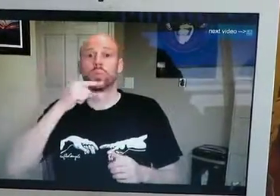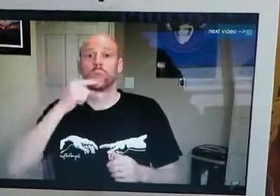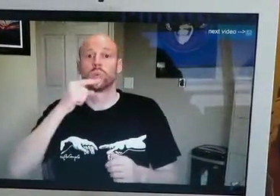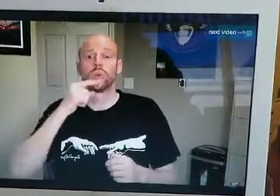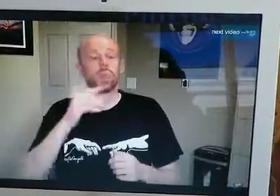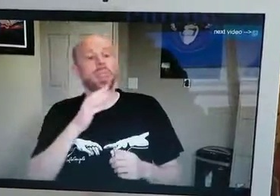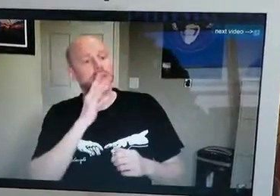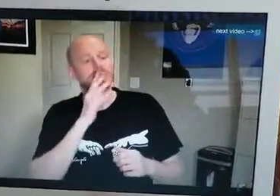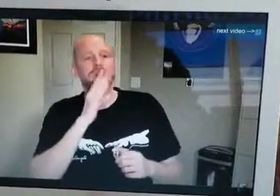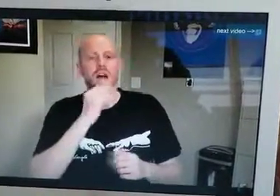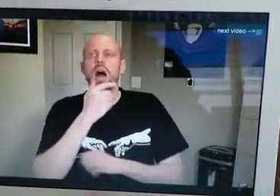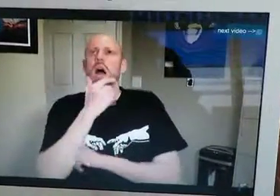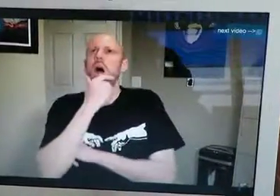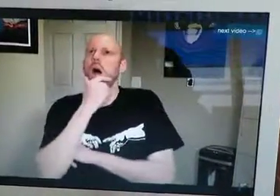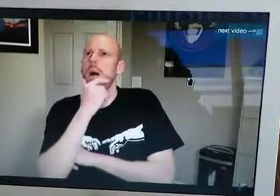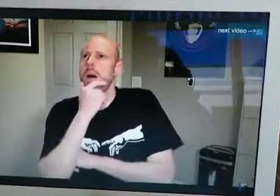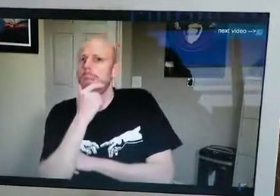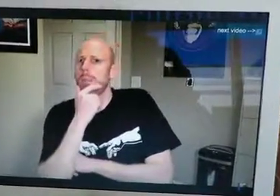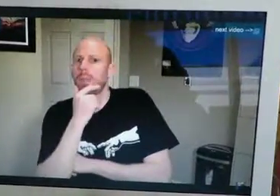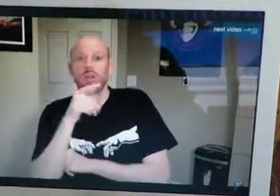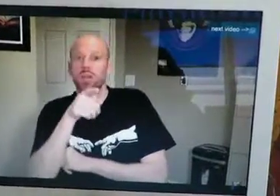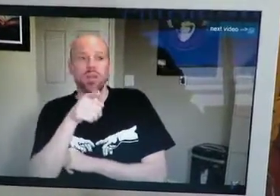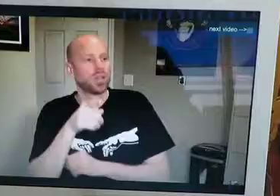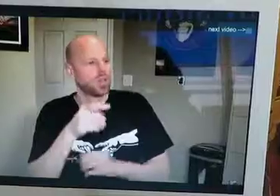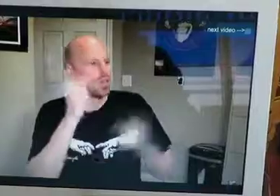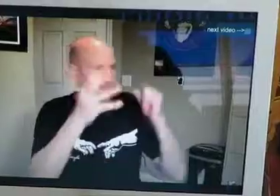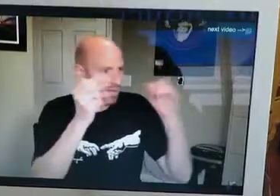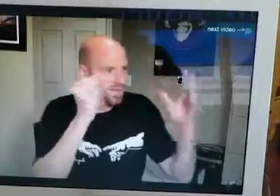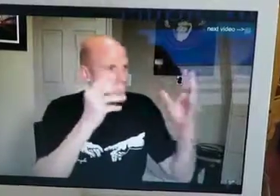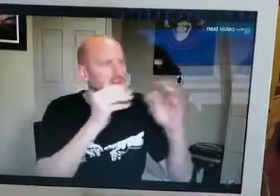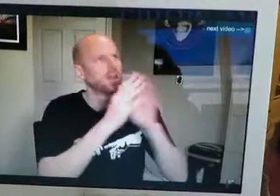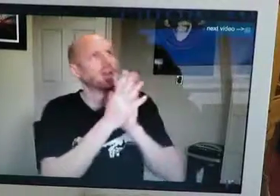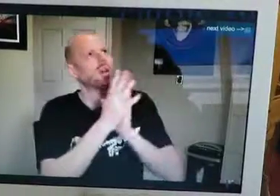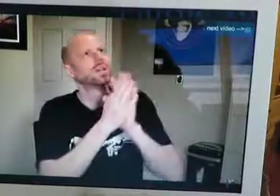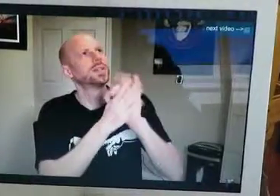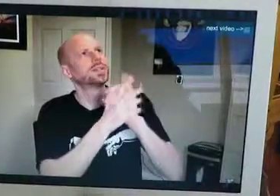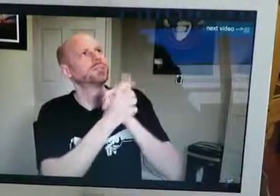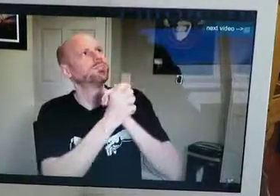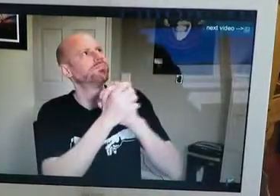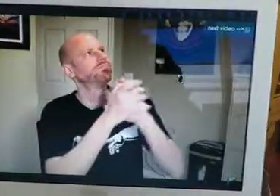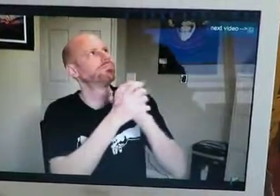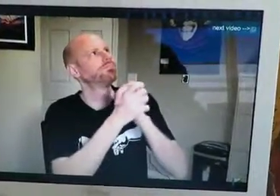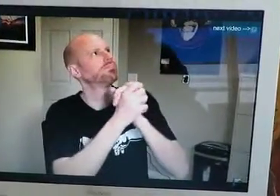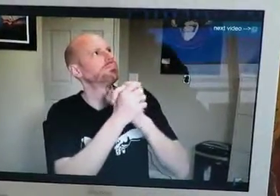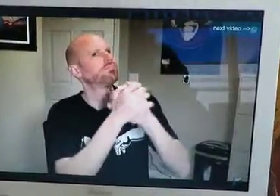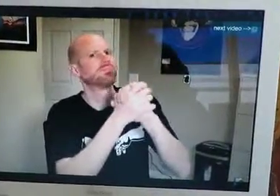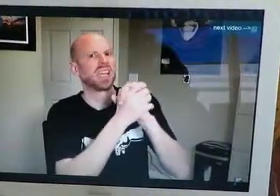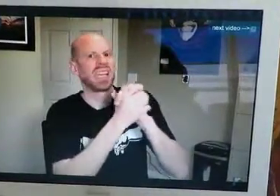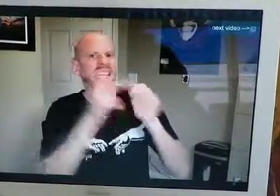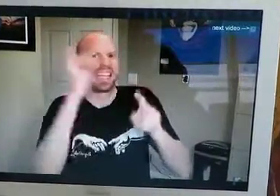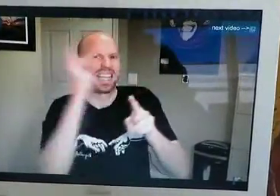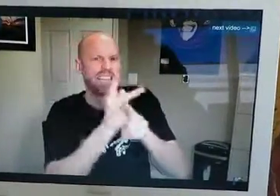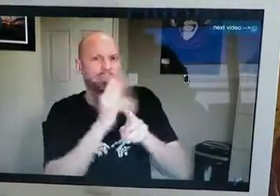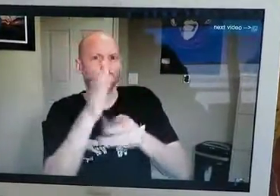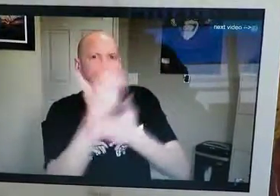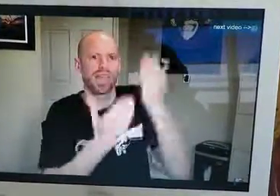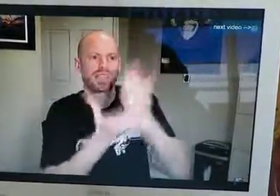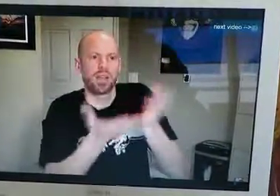that. For a hearing person, as they're you might sign and then rub your hands together. Keep